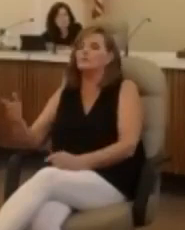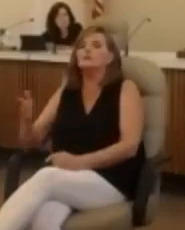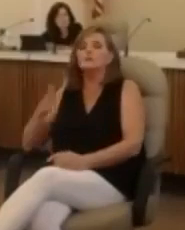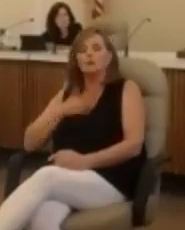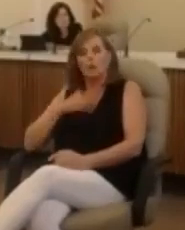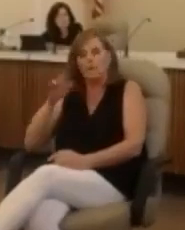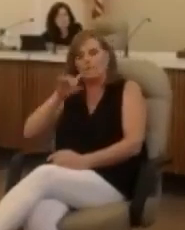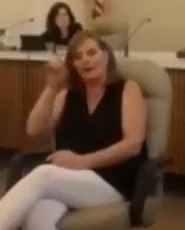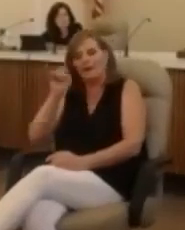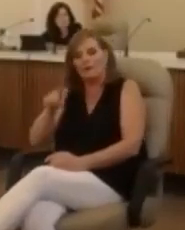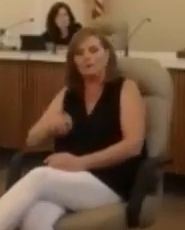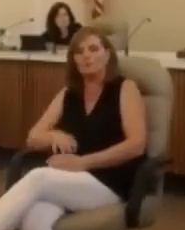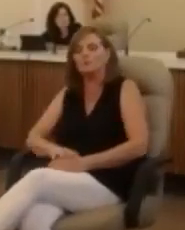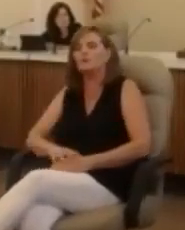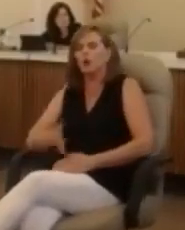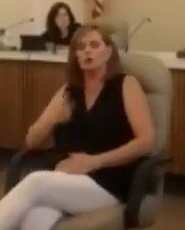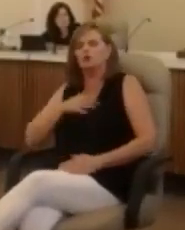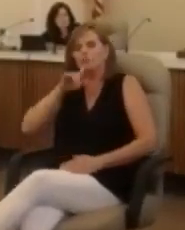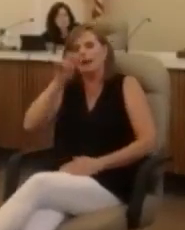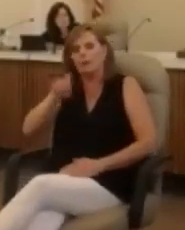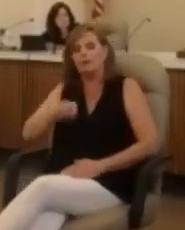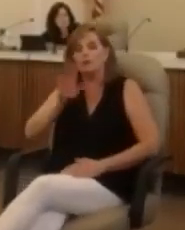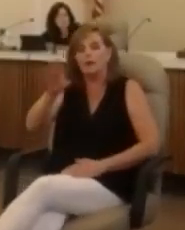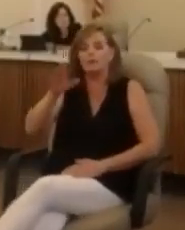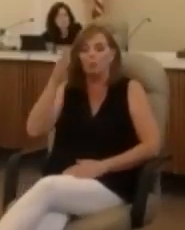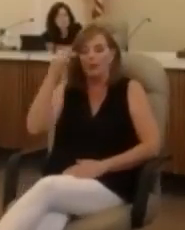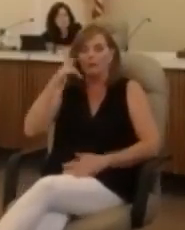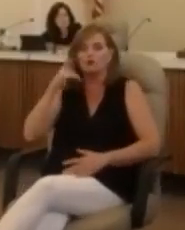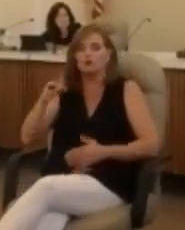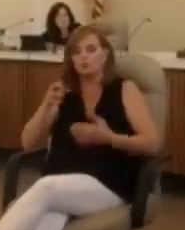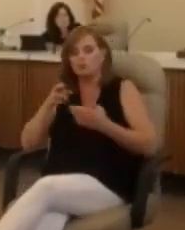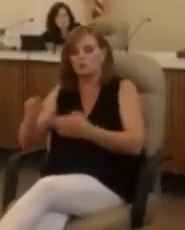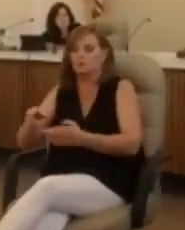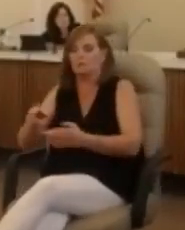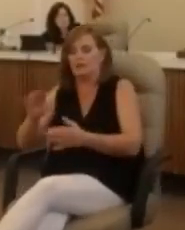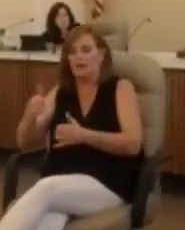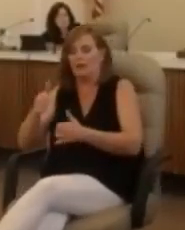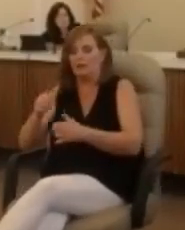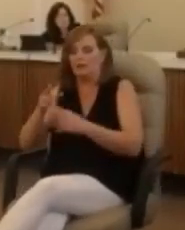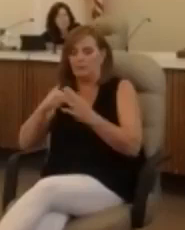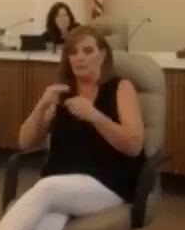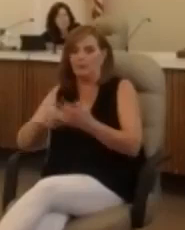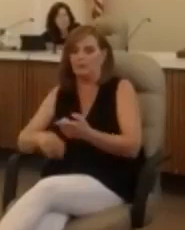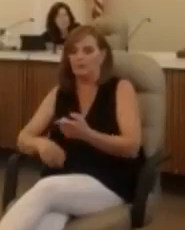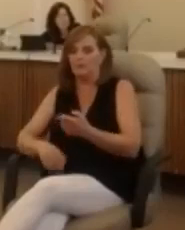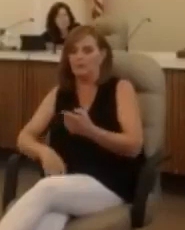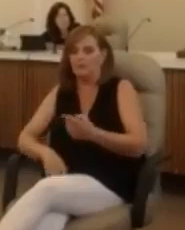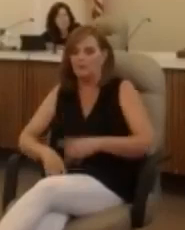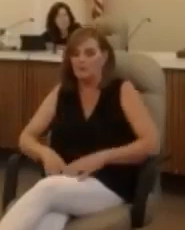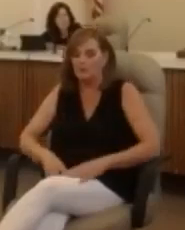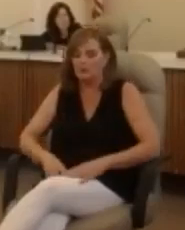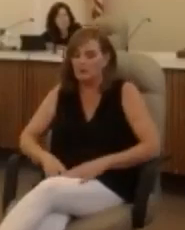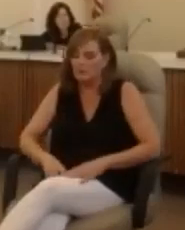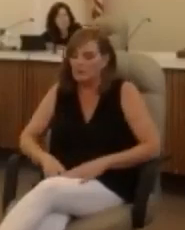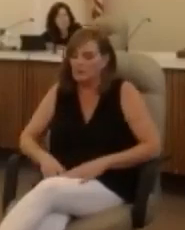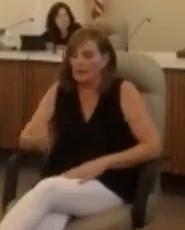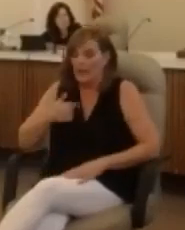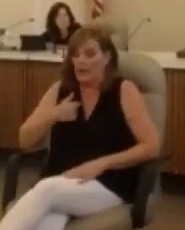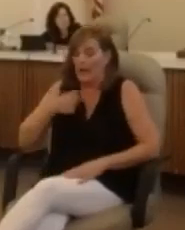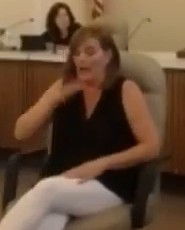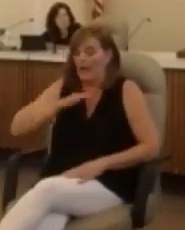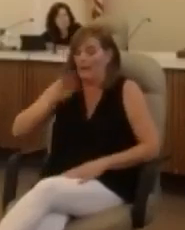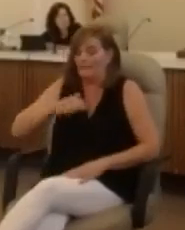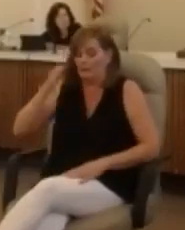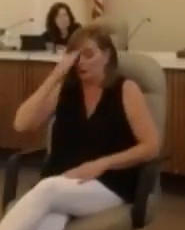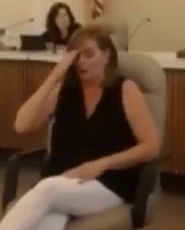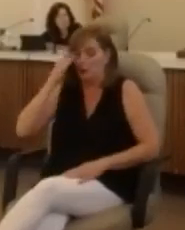is, why was your street allowed to go in? Listen, I never even knew that this was even such a